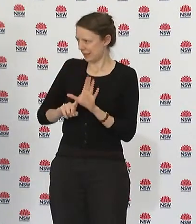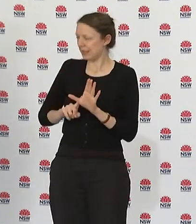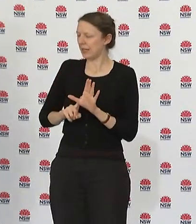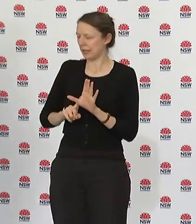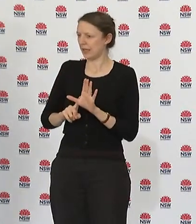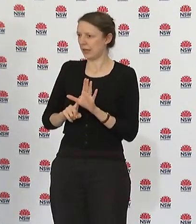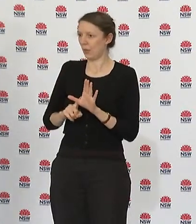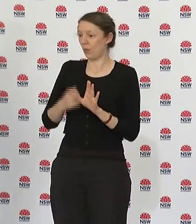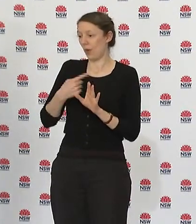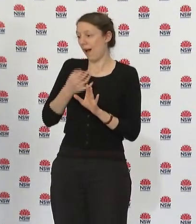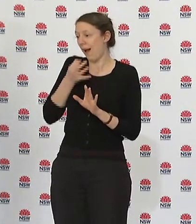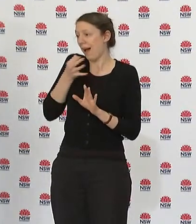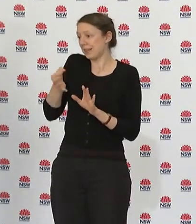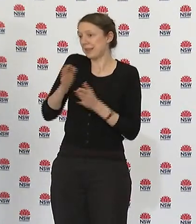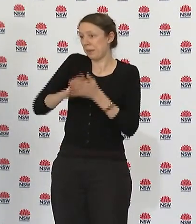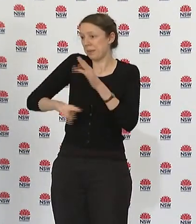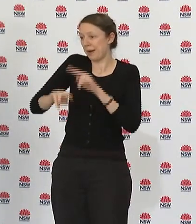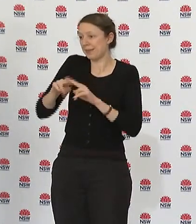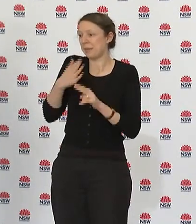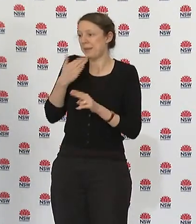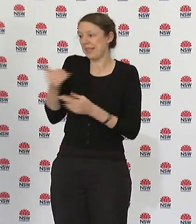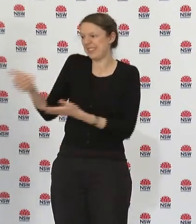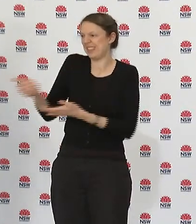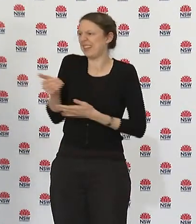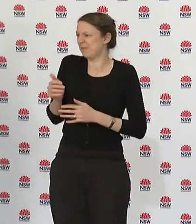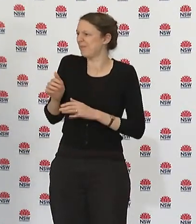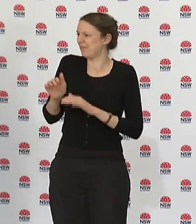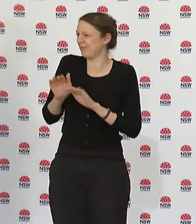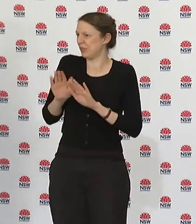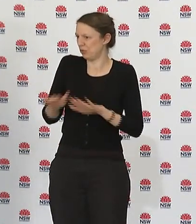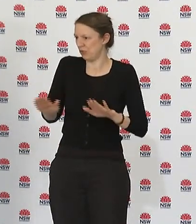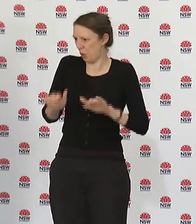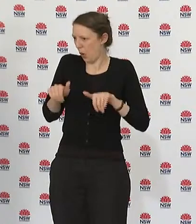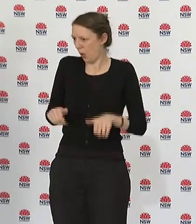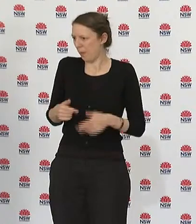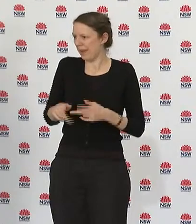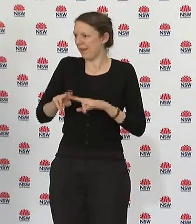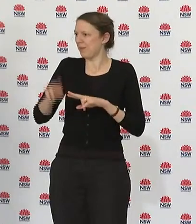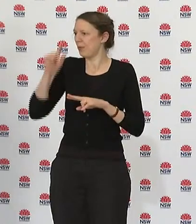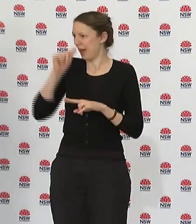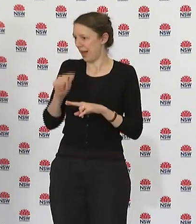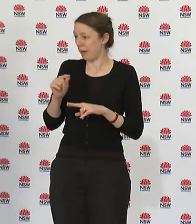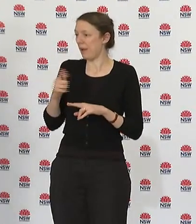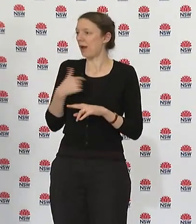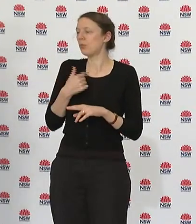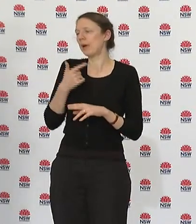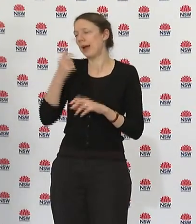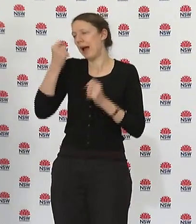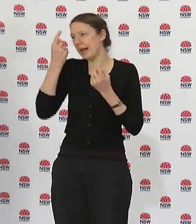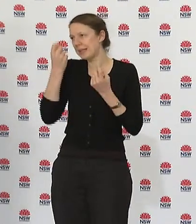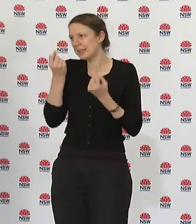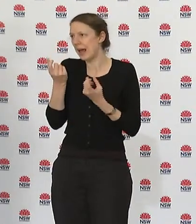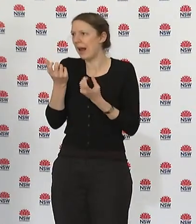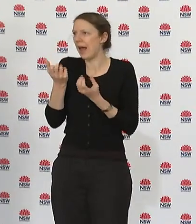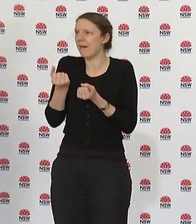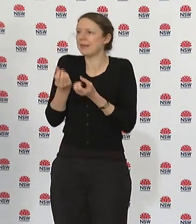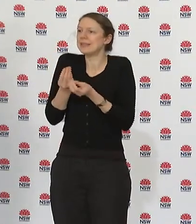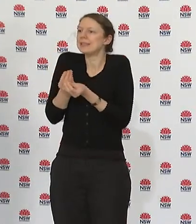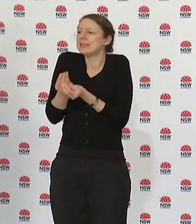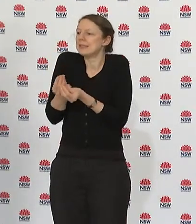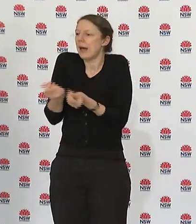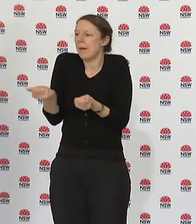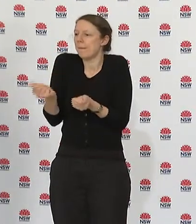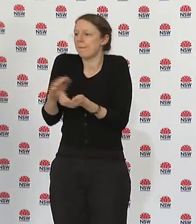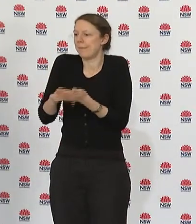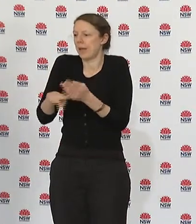parents to homeschool and keep their children at home, but we also appreciate there's always a small percentage of parents or caregivers that don't have